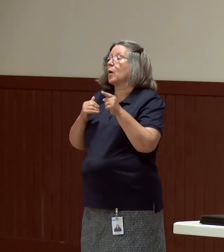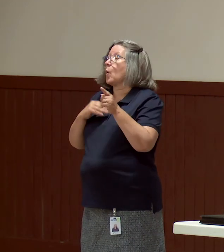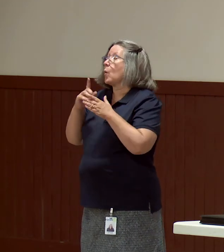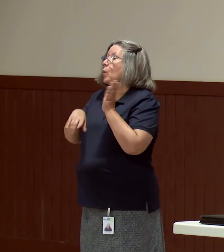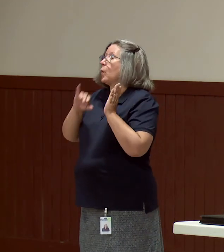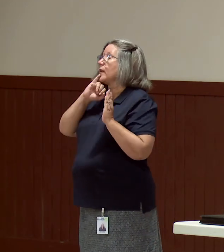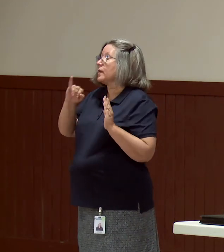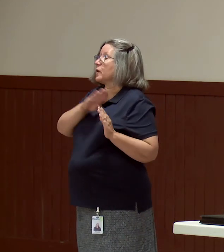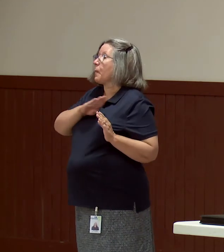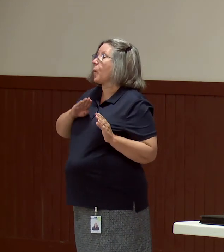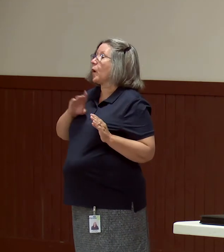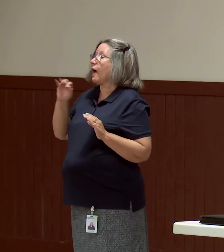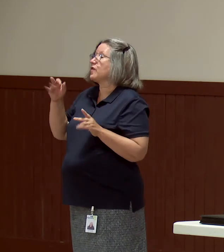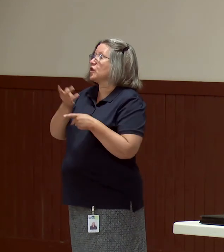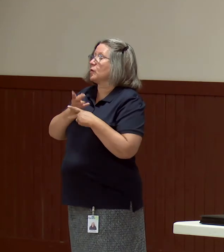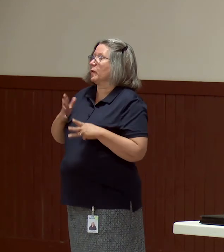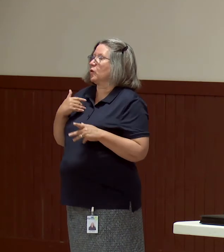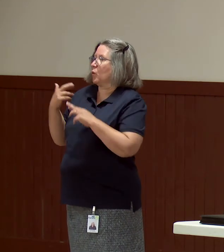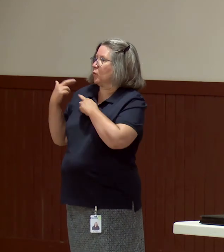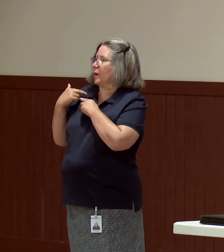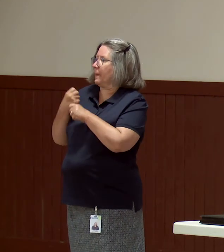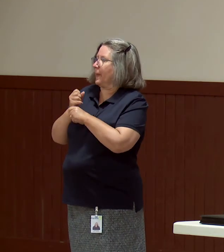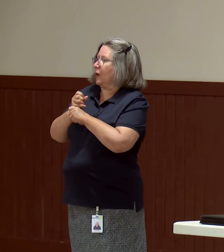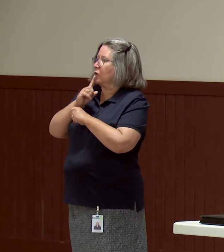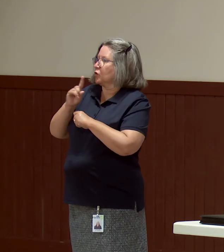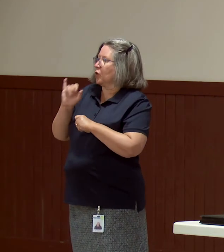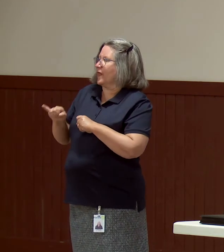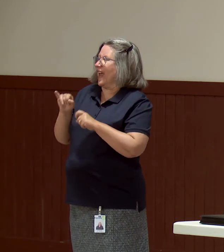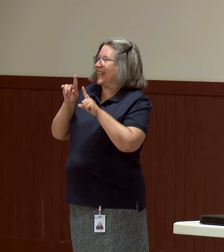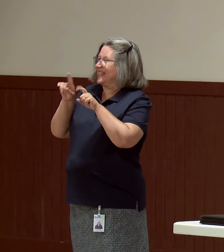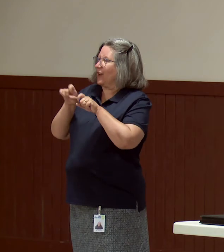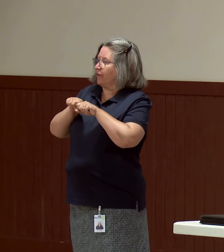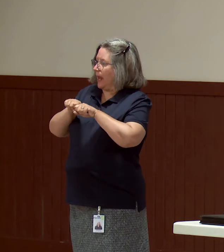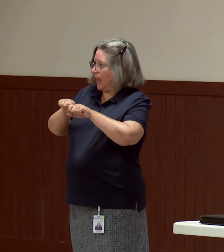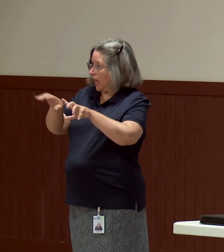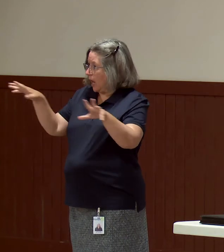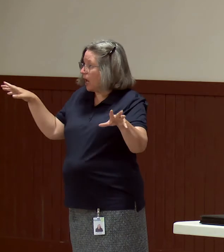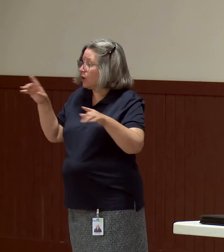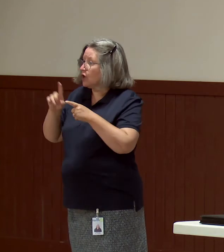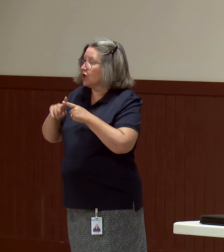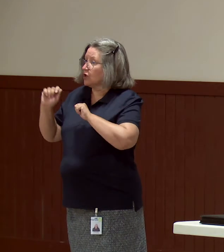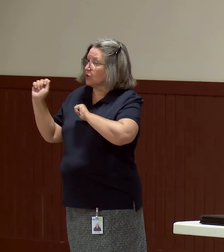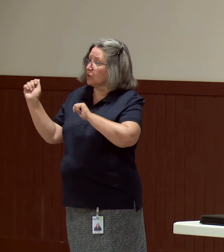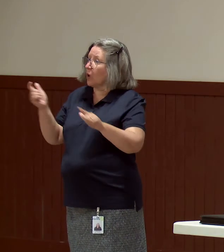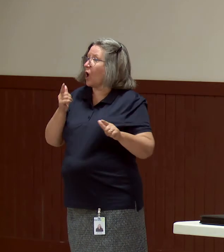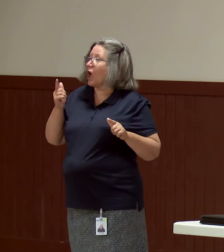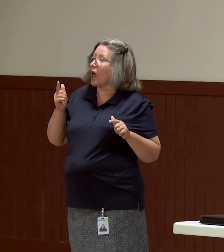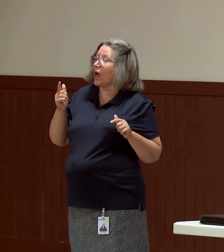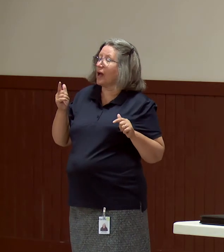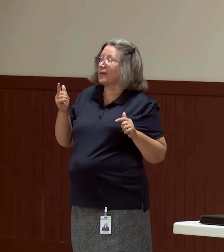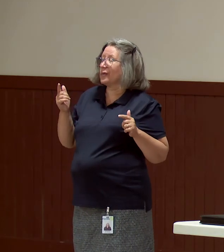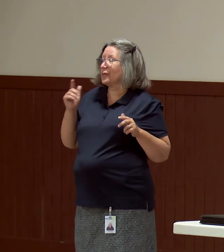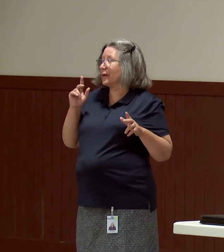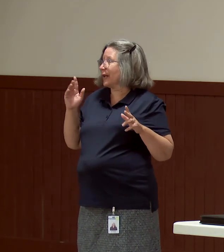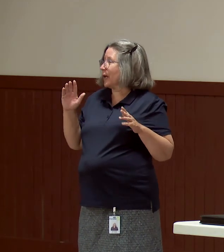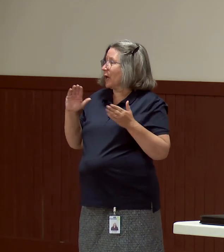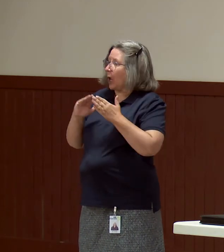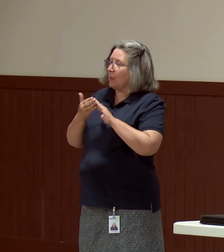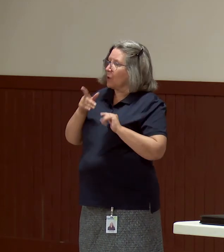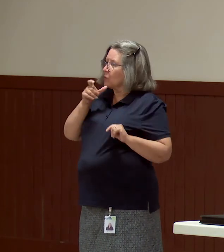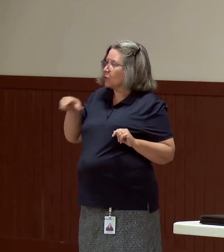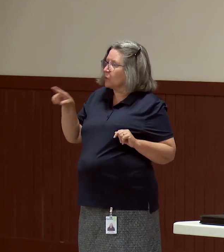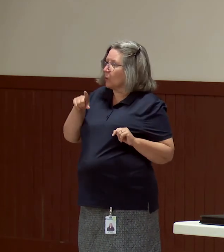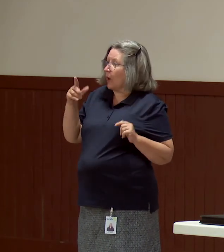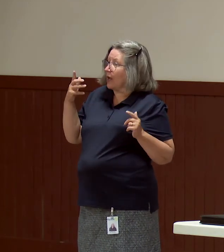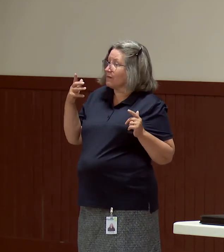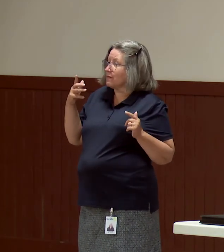of Supervisors' responsibility in ensuring that the survey gets to our disproportionate communities that are